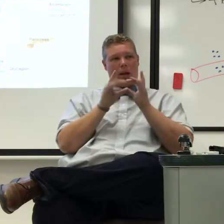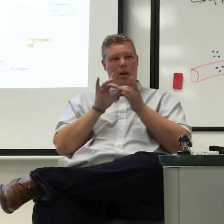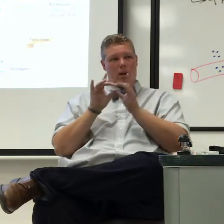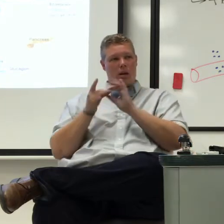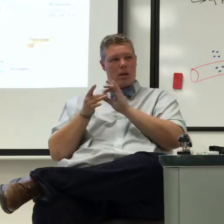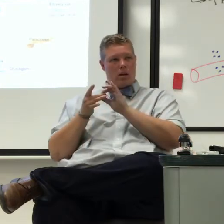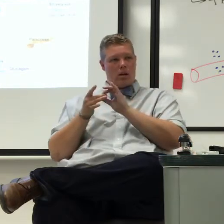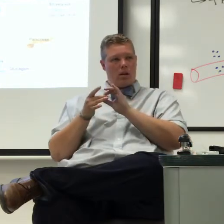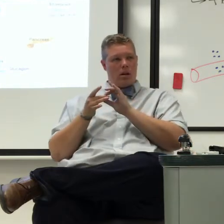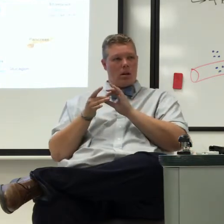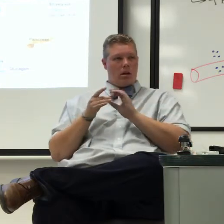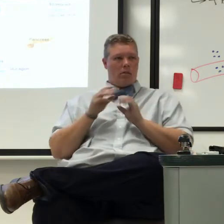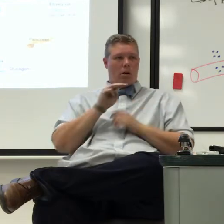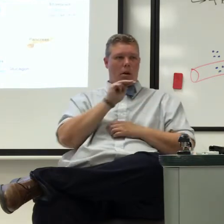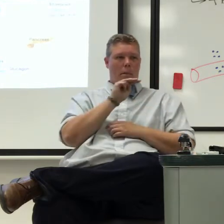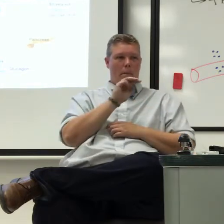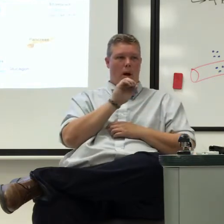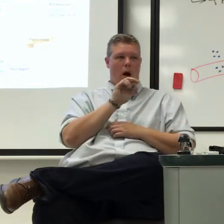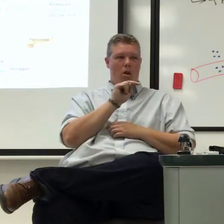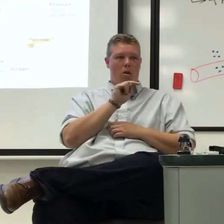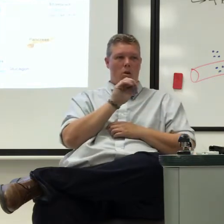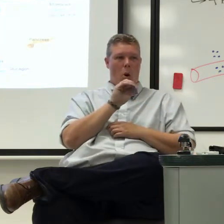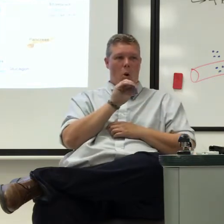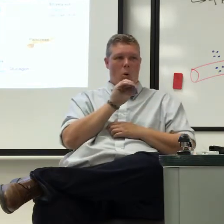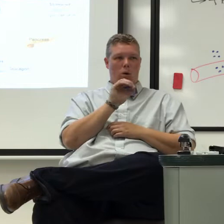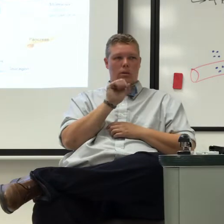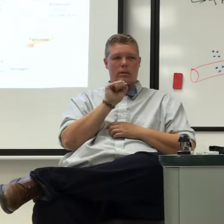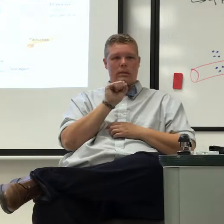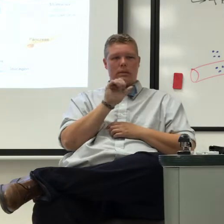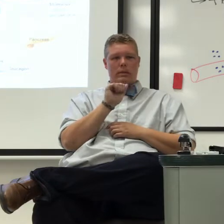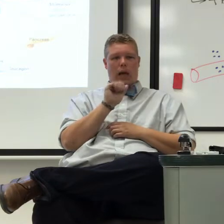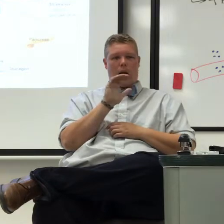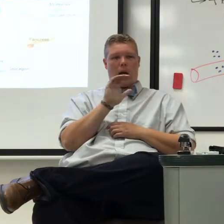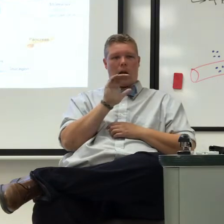of monosaccharides, simple sugars.